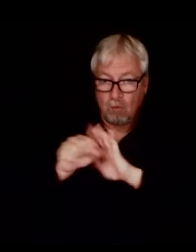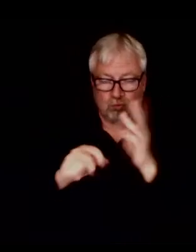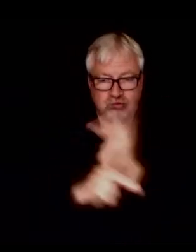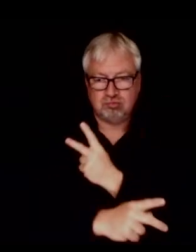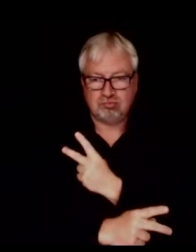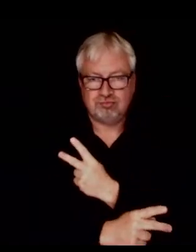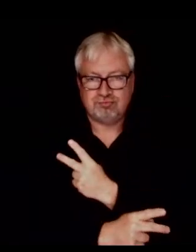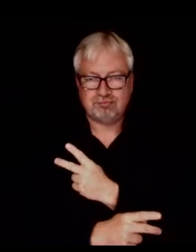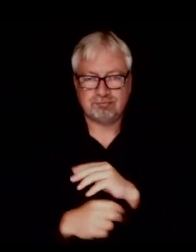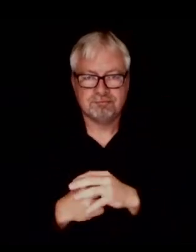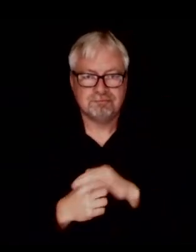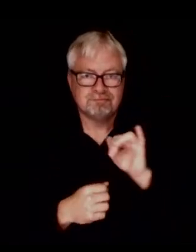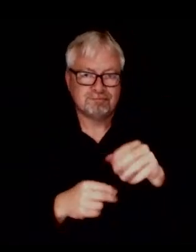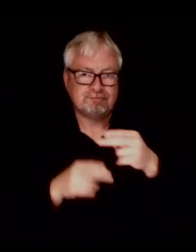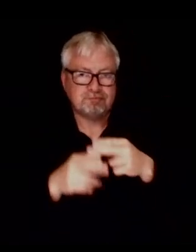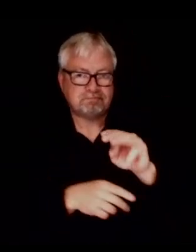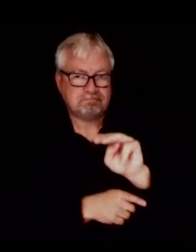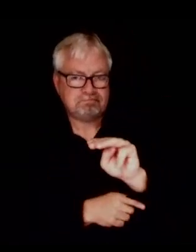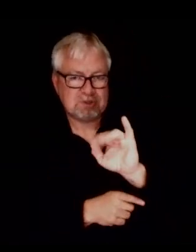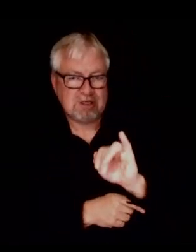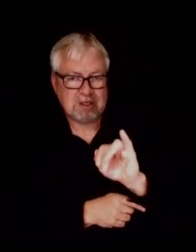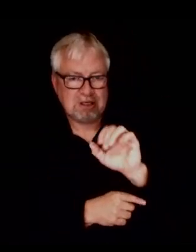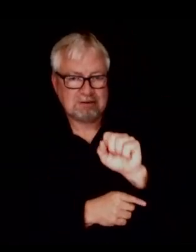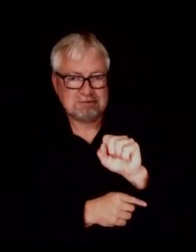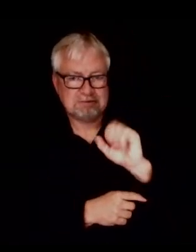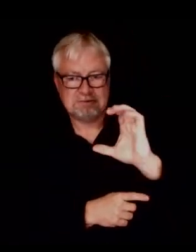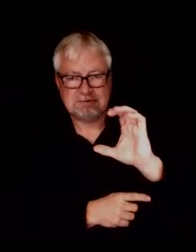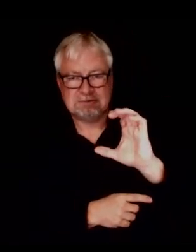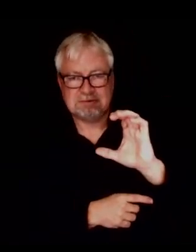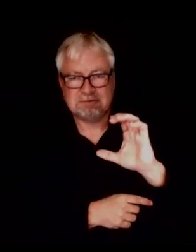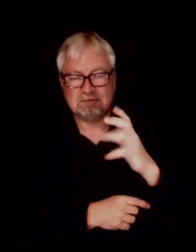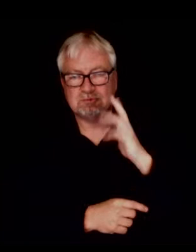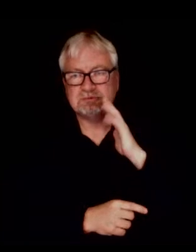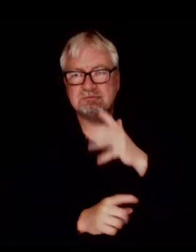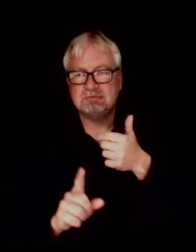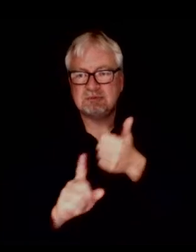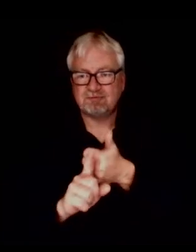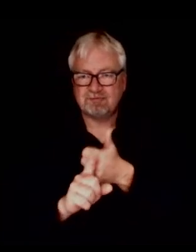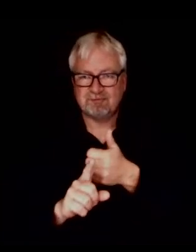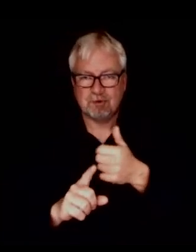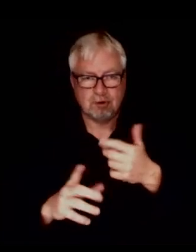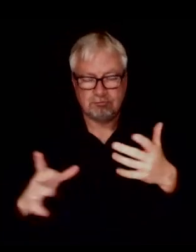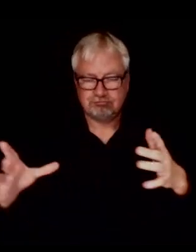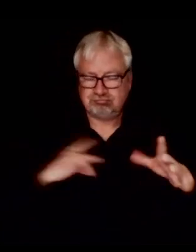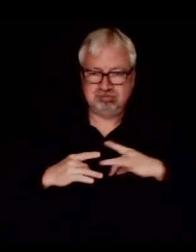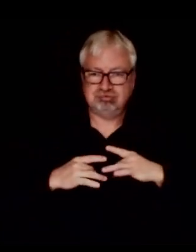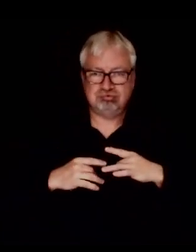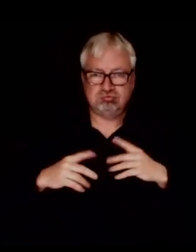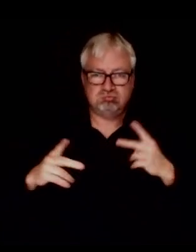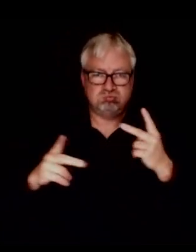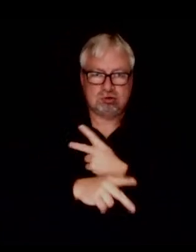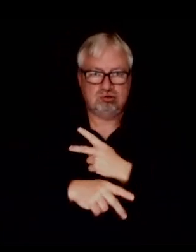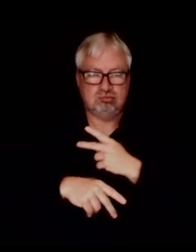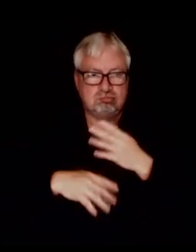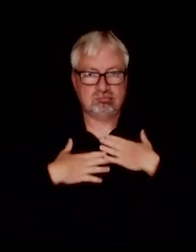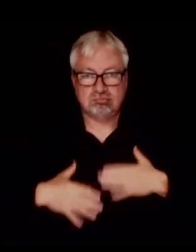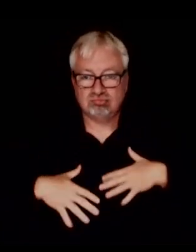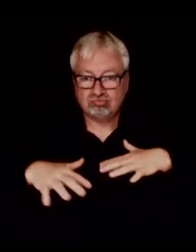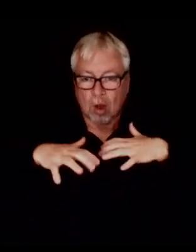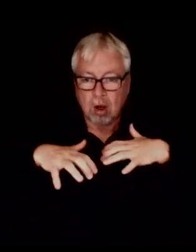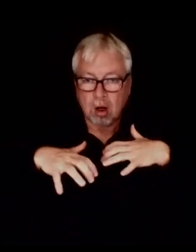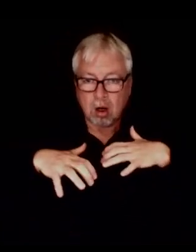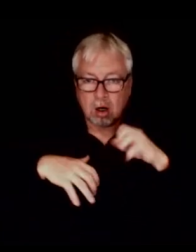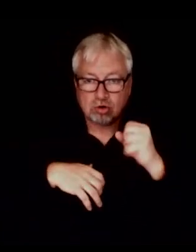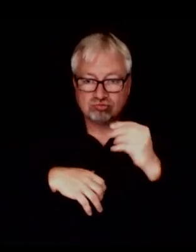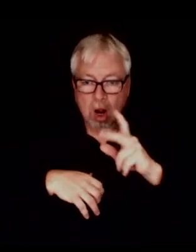dangerous complication that can progress to shock with risk for damage to the heart, kidneys, and other organs. In